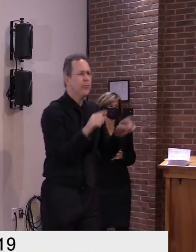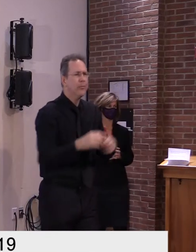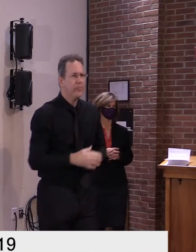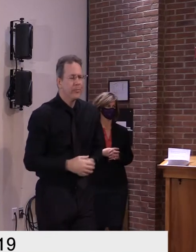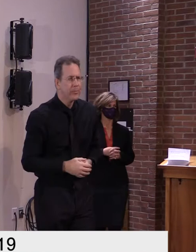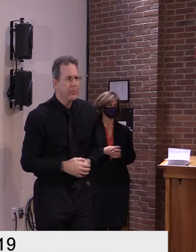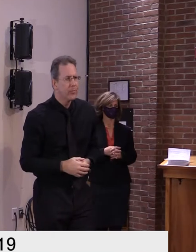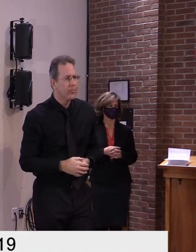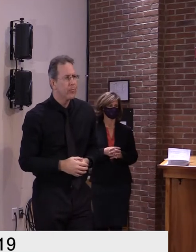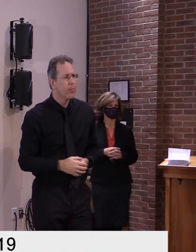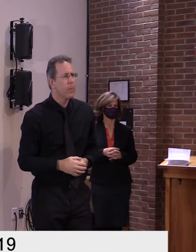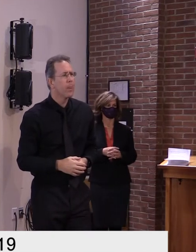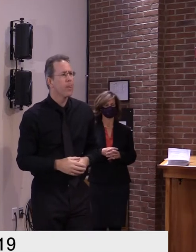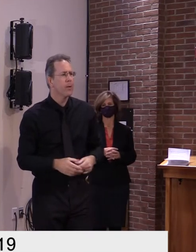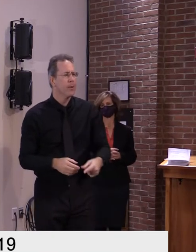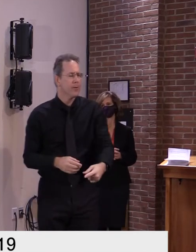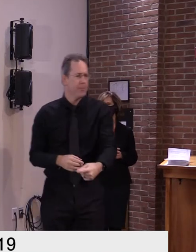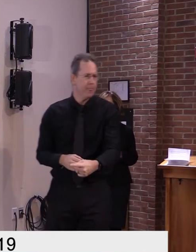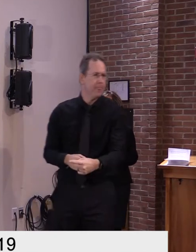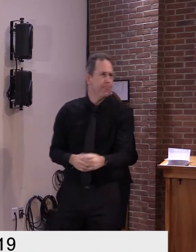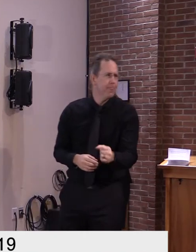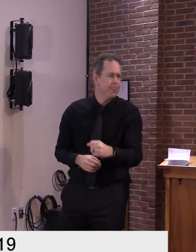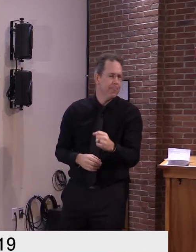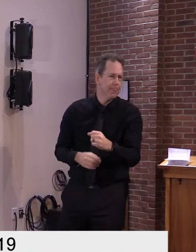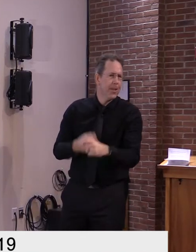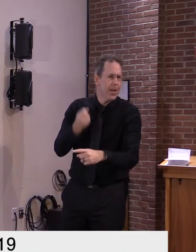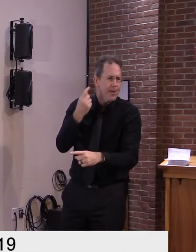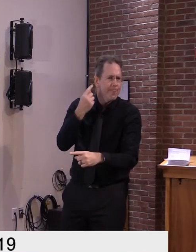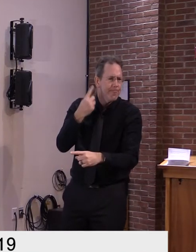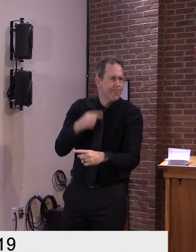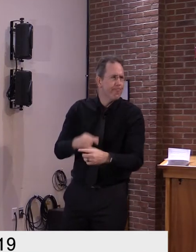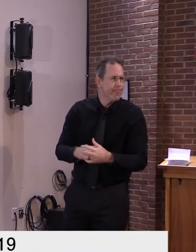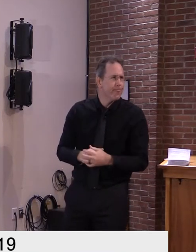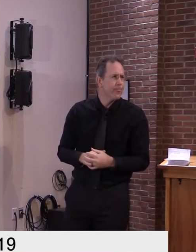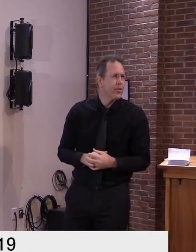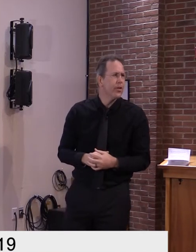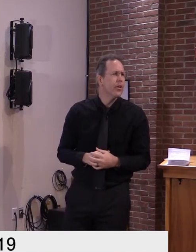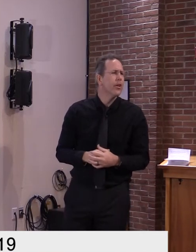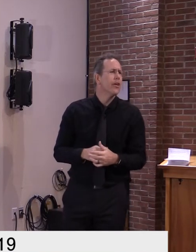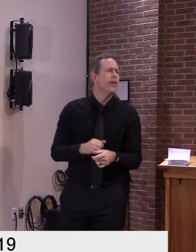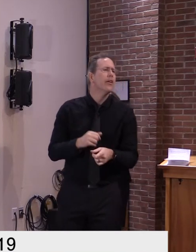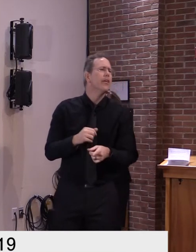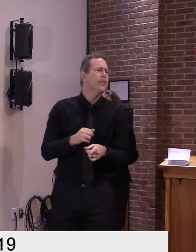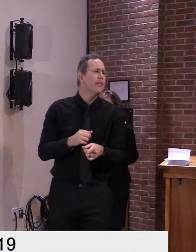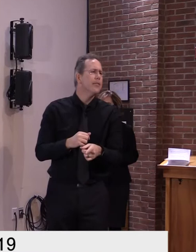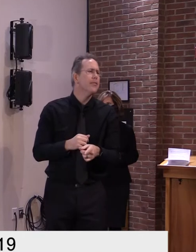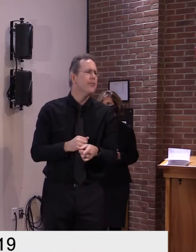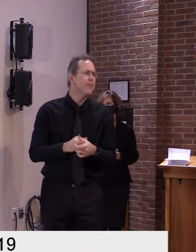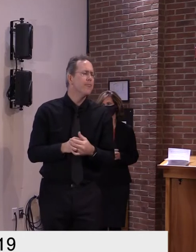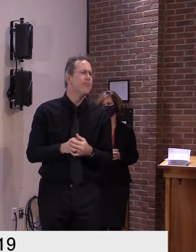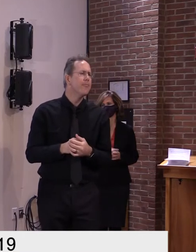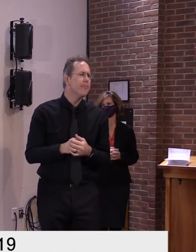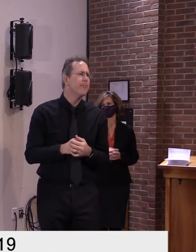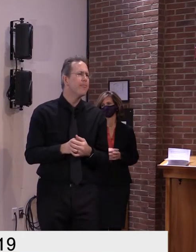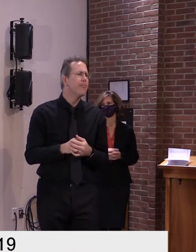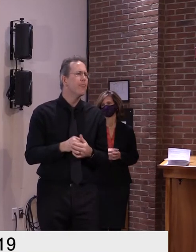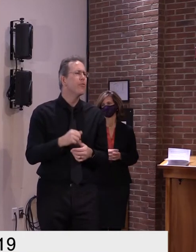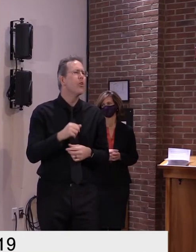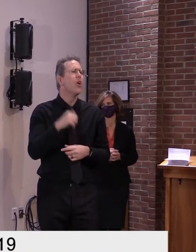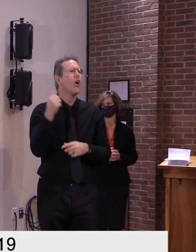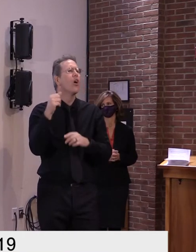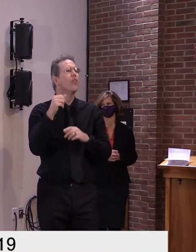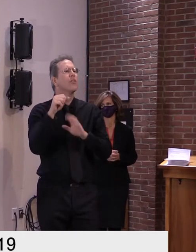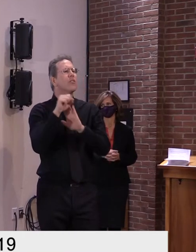Yeah, I know that in other states, when I've looked at flu vaccine data, there's a trend of like lower income school